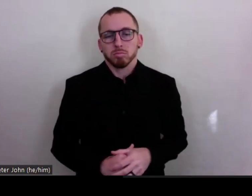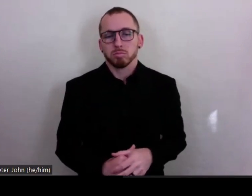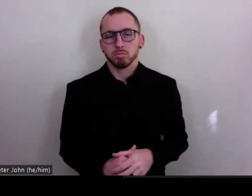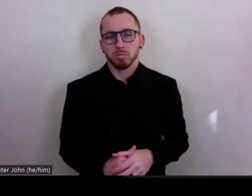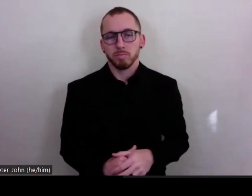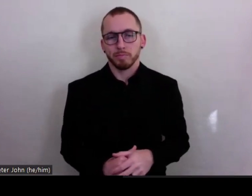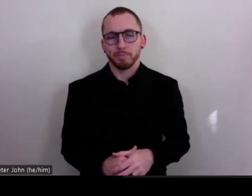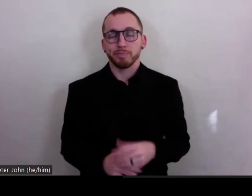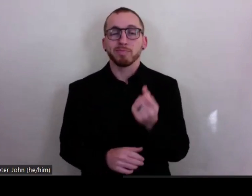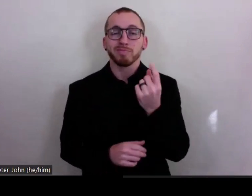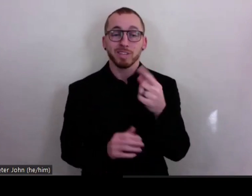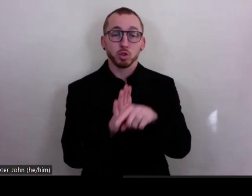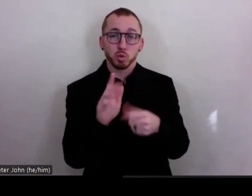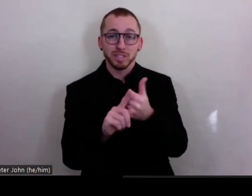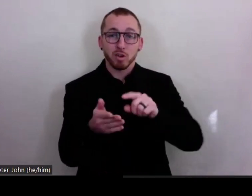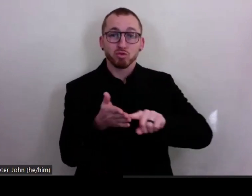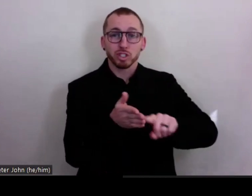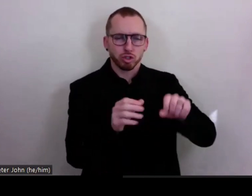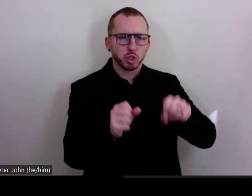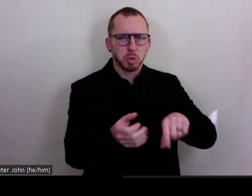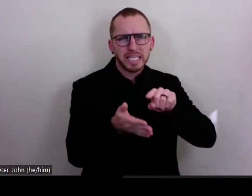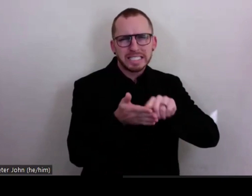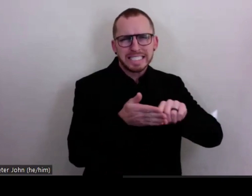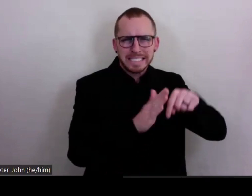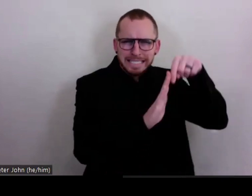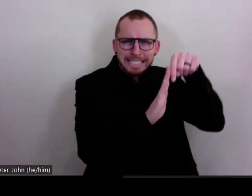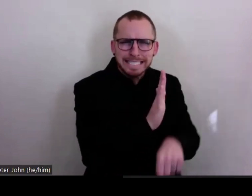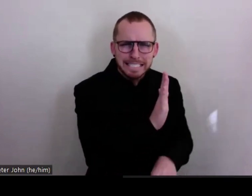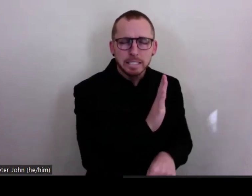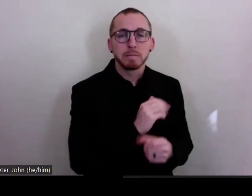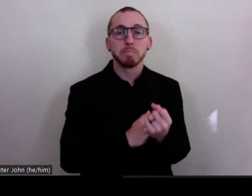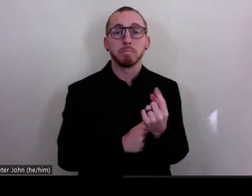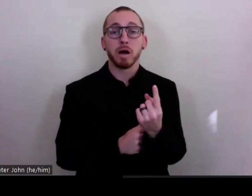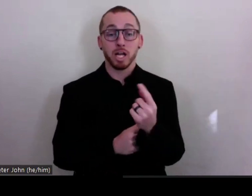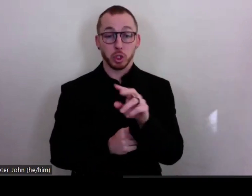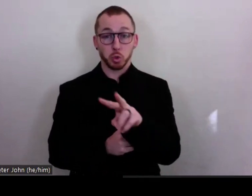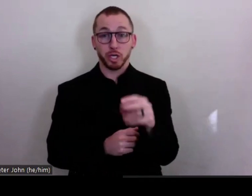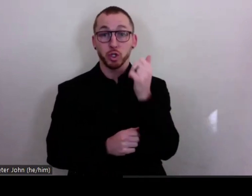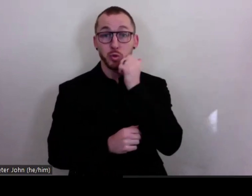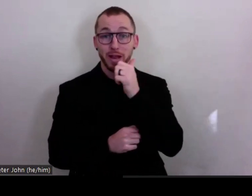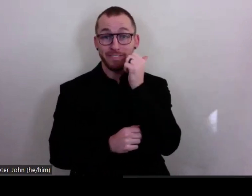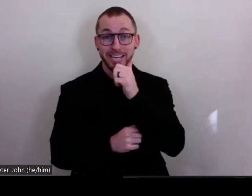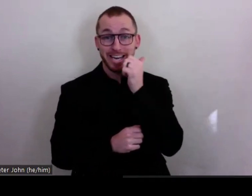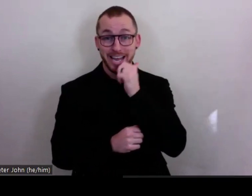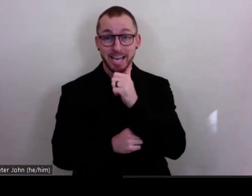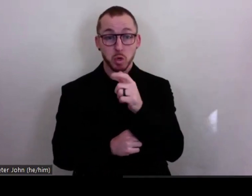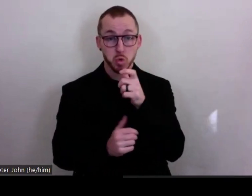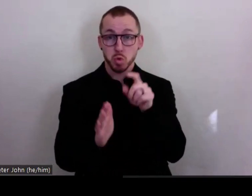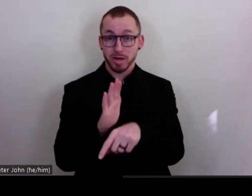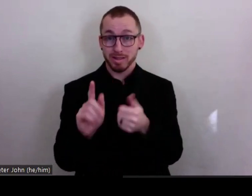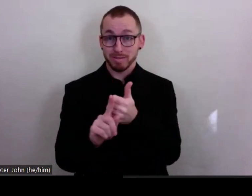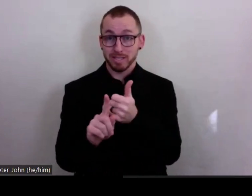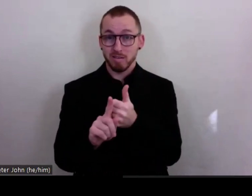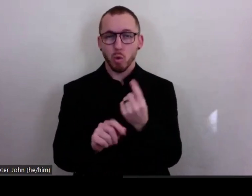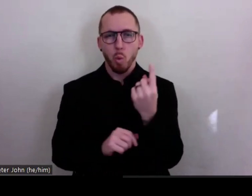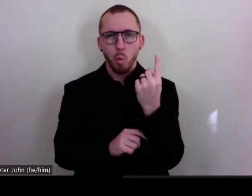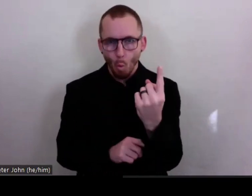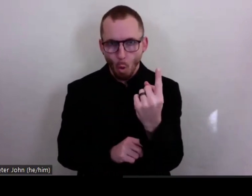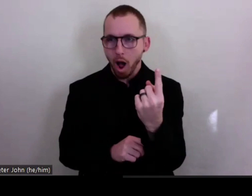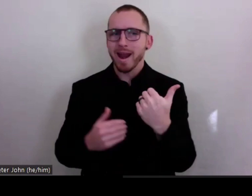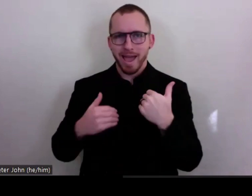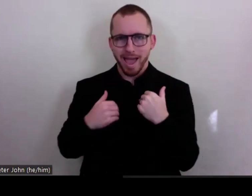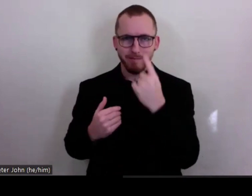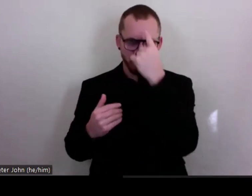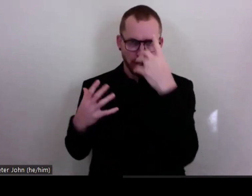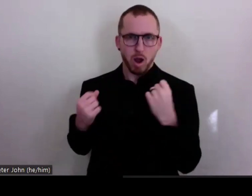research. Only one veteran is connected to mental health care. Okay, so if you guys had to